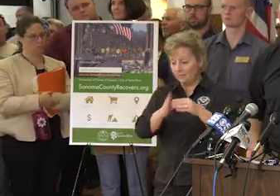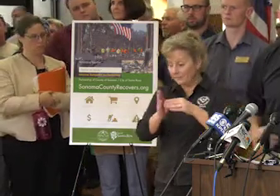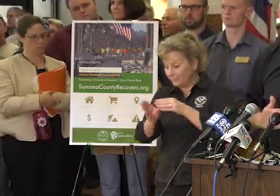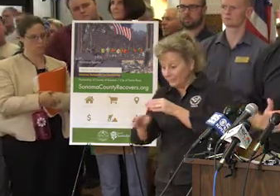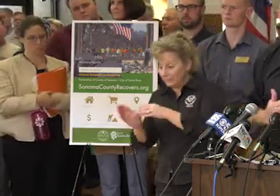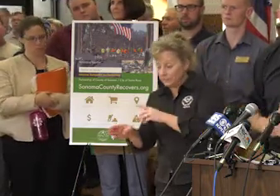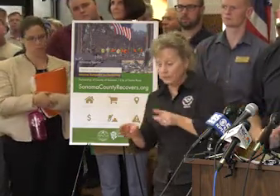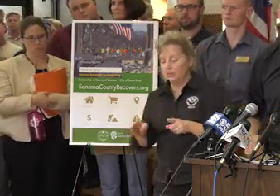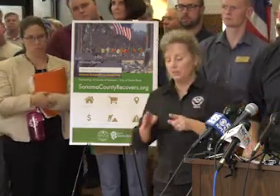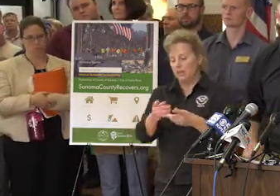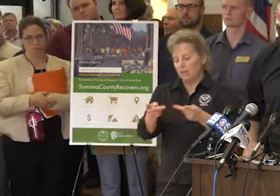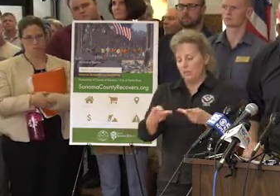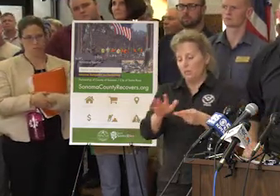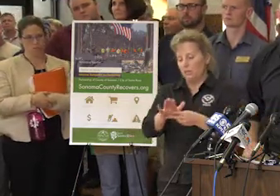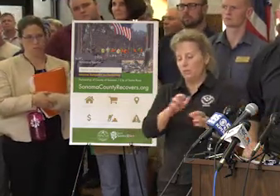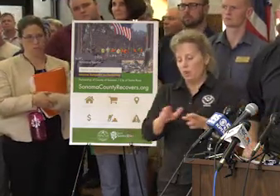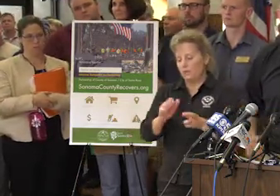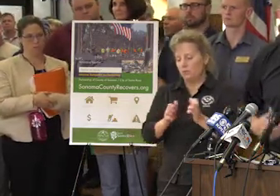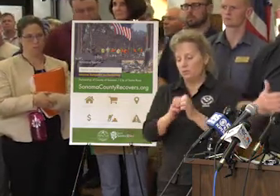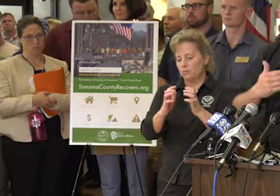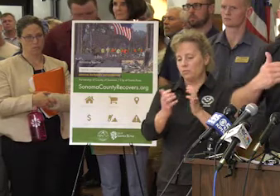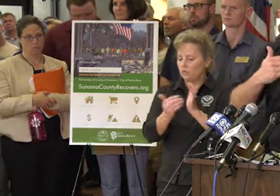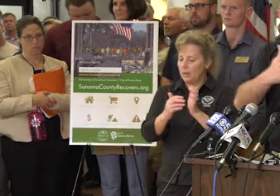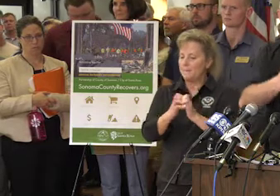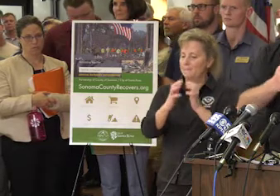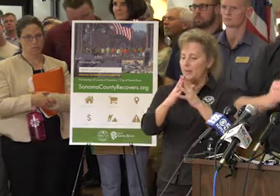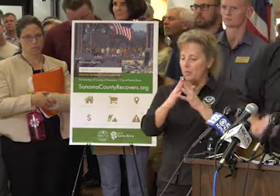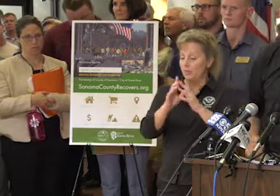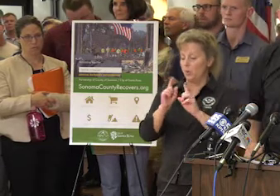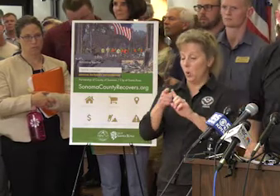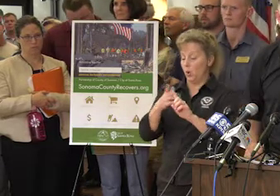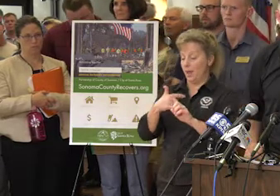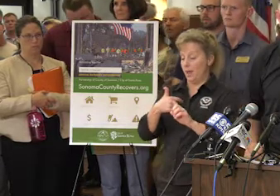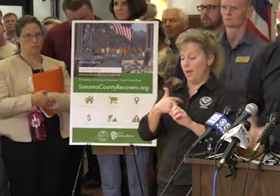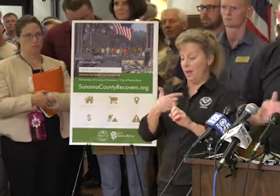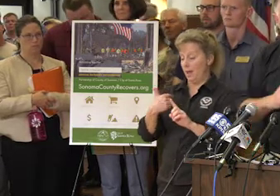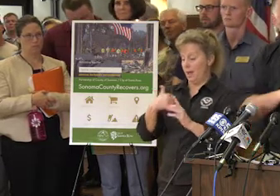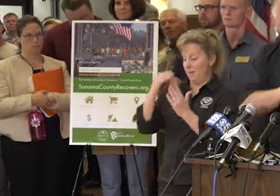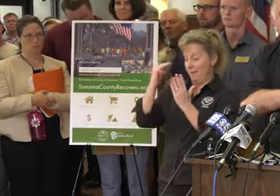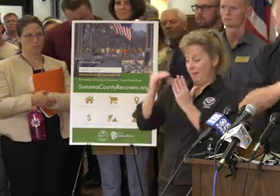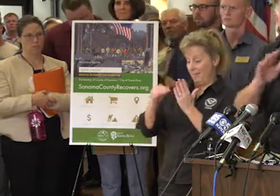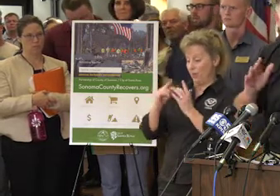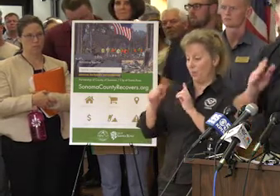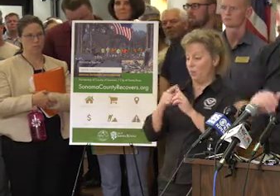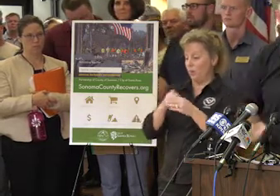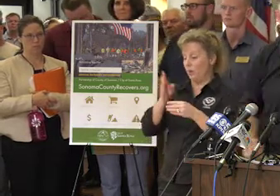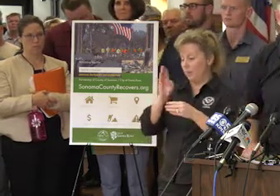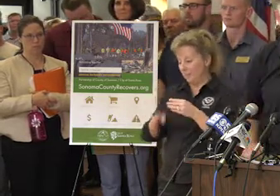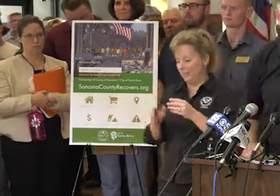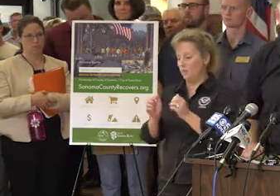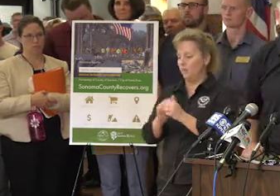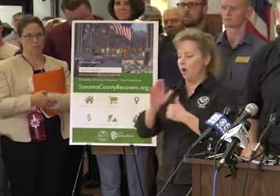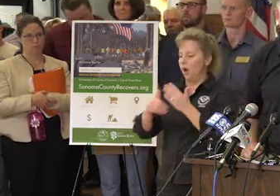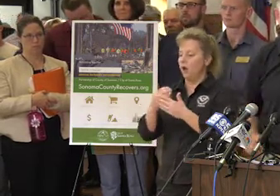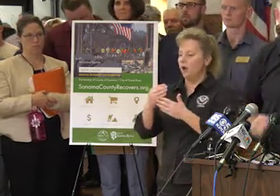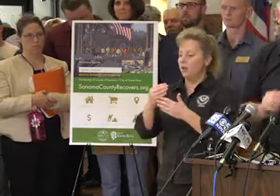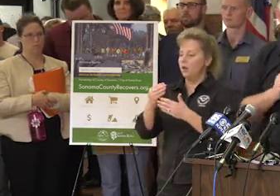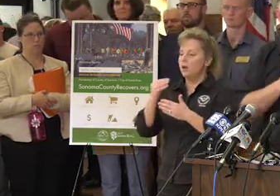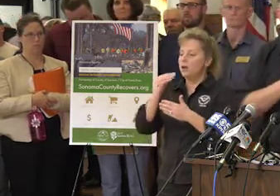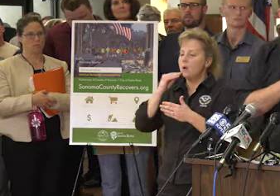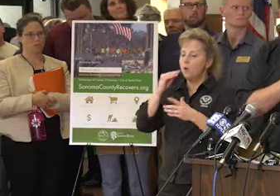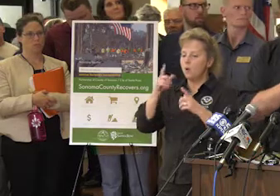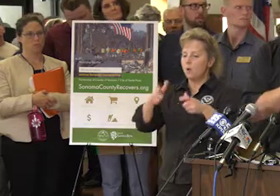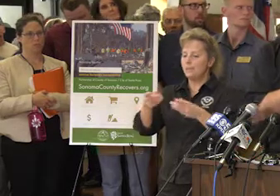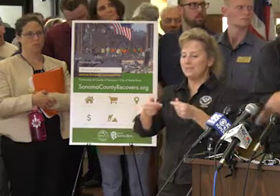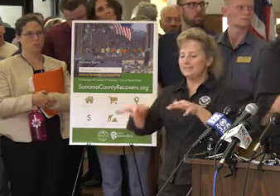several months, sites will be ready for rebuild. What the goal that I am outlining is when we will be completed with all home sites. Question.